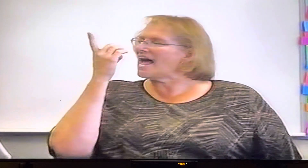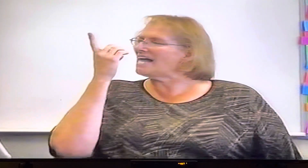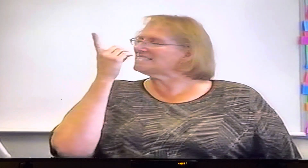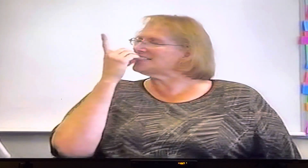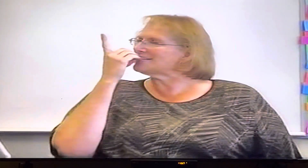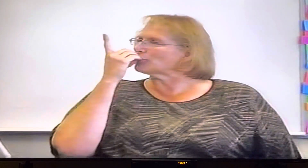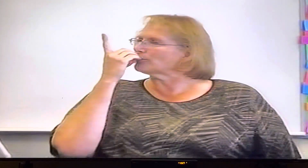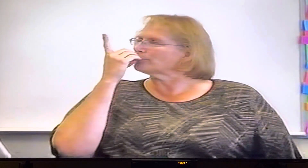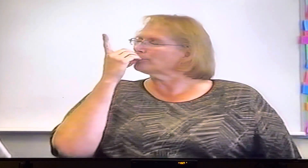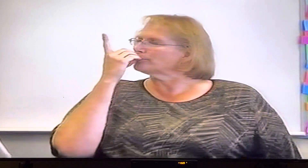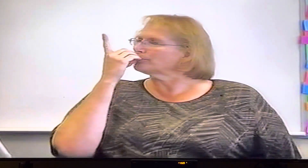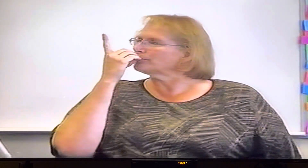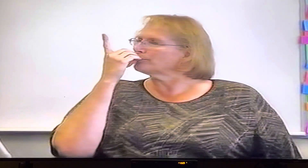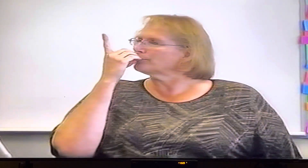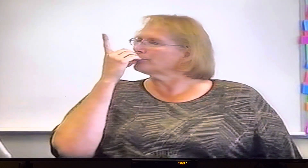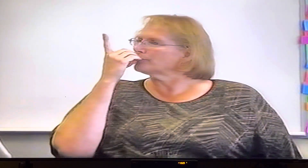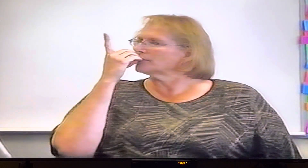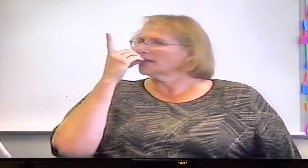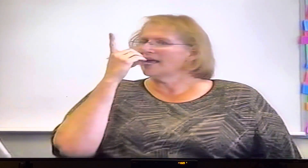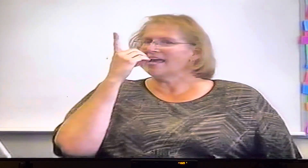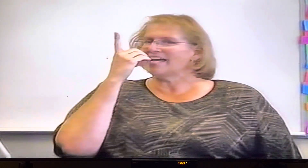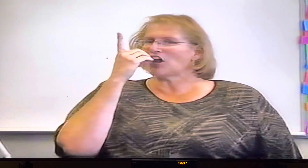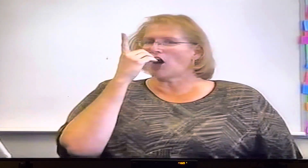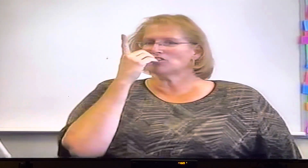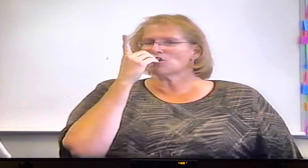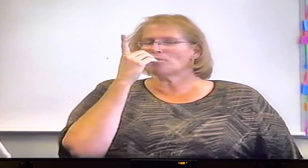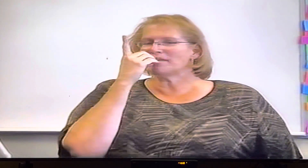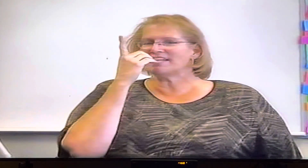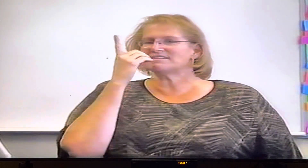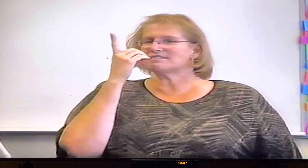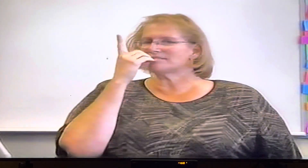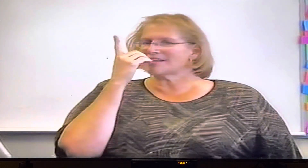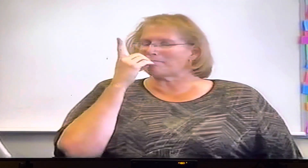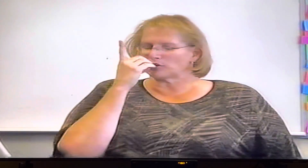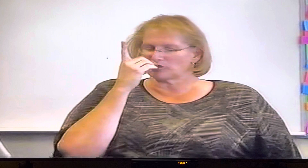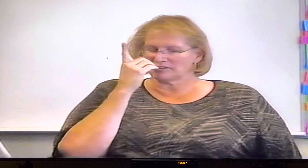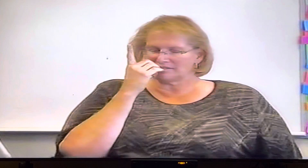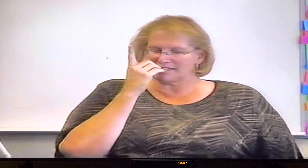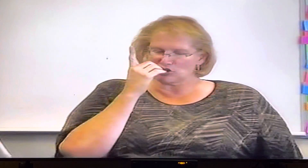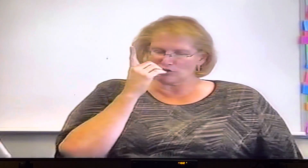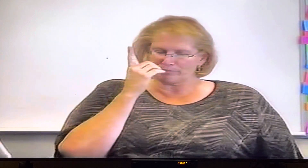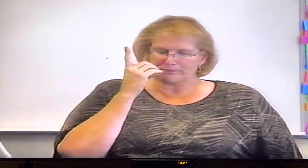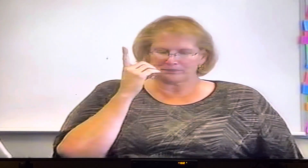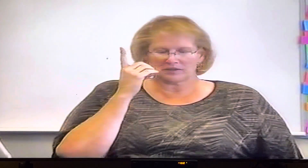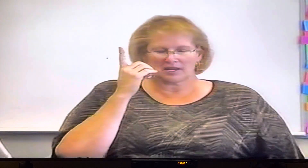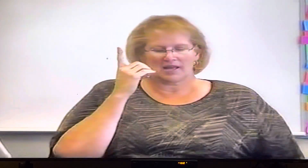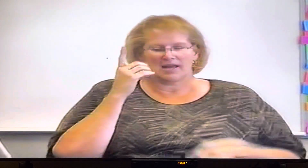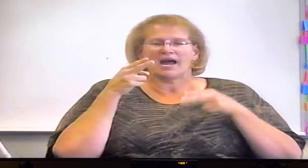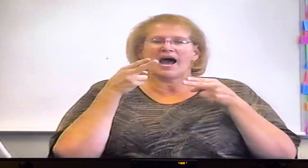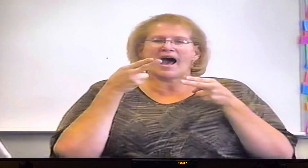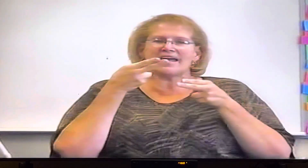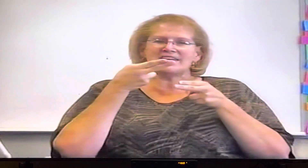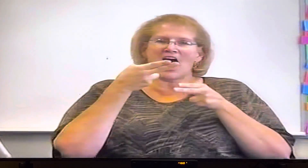And dinner. It also means supper, dinner. A knife.